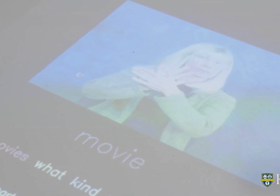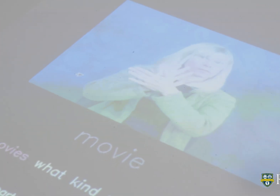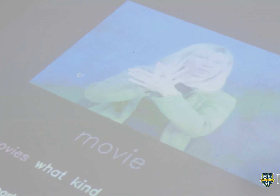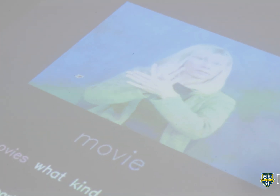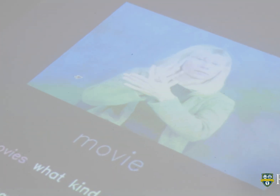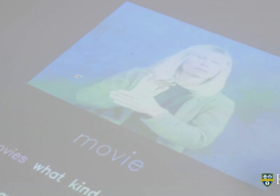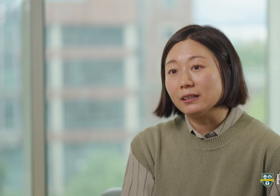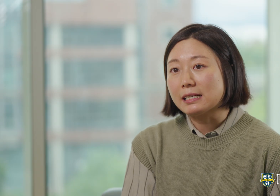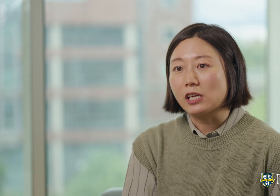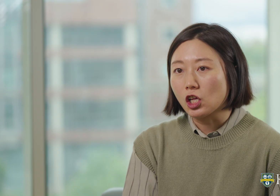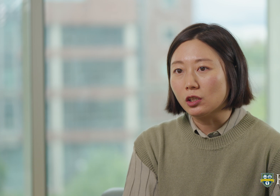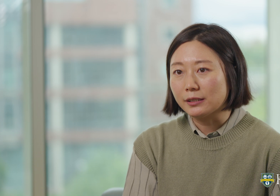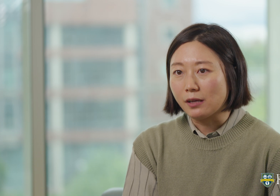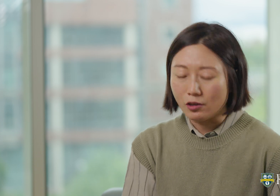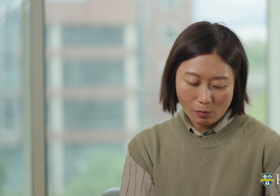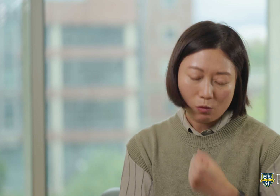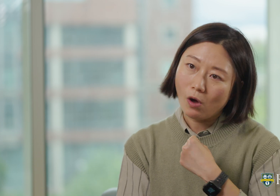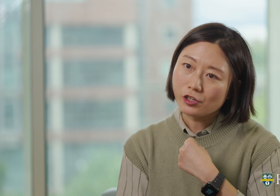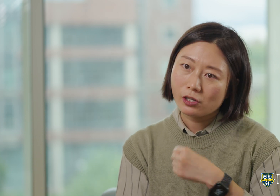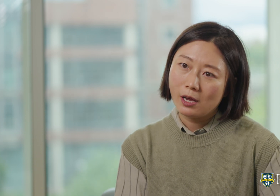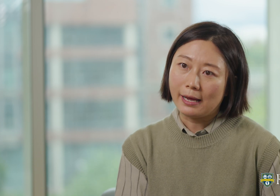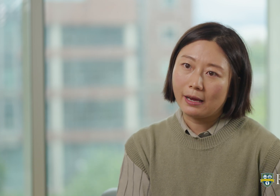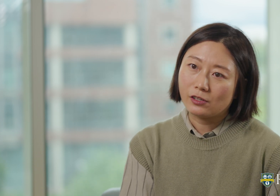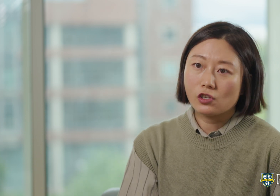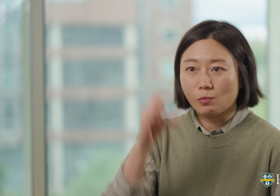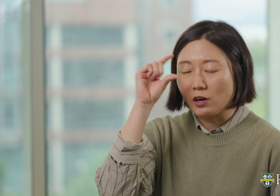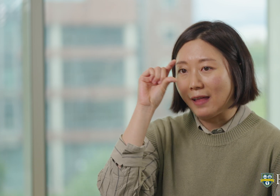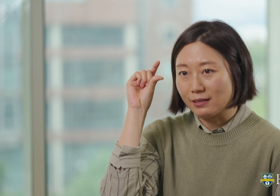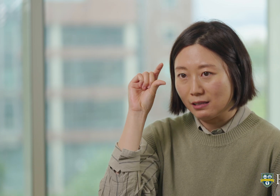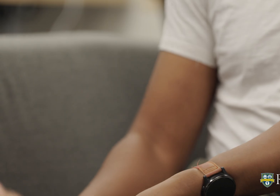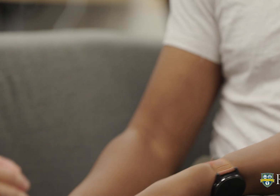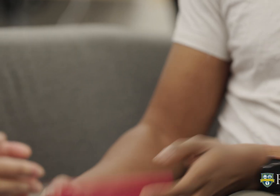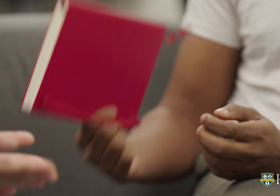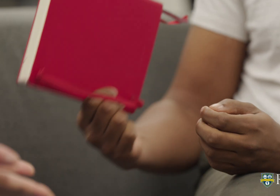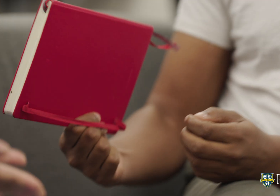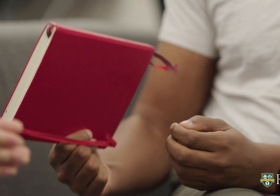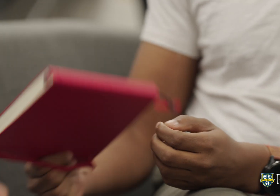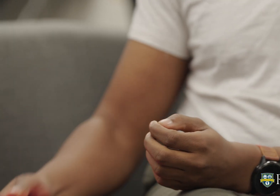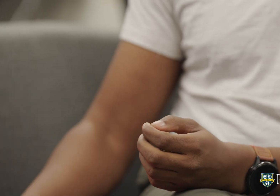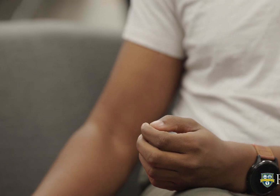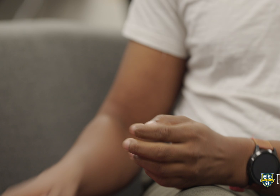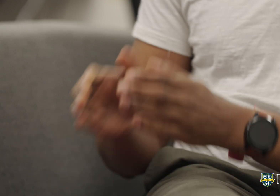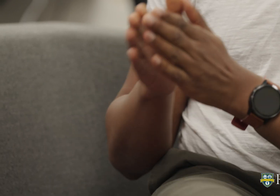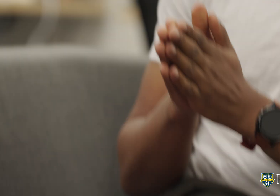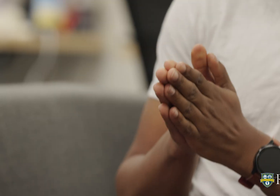modalities, including a smartwatch and smart glasses. And we also look at the more conventional